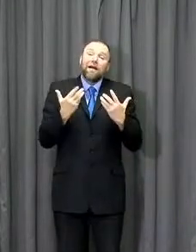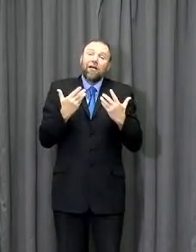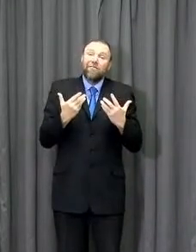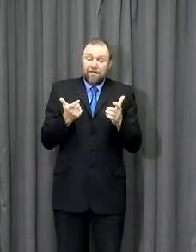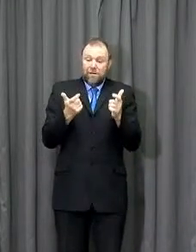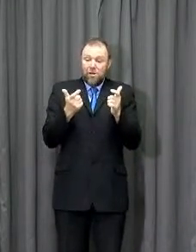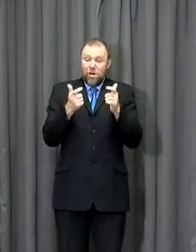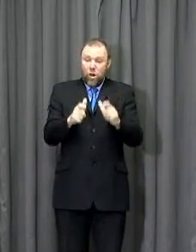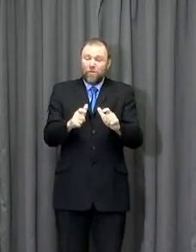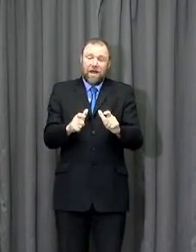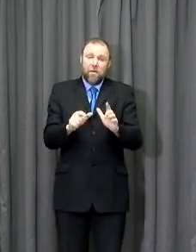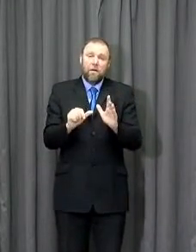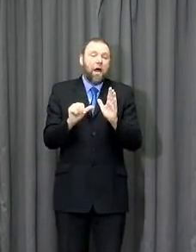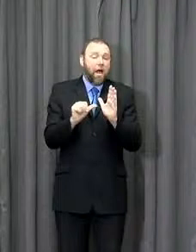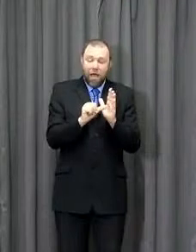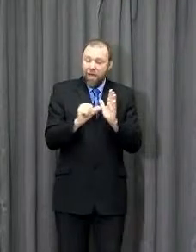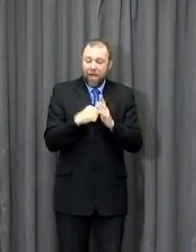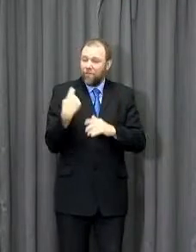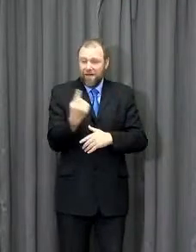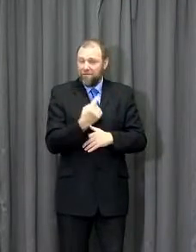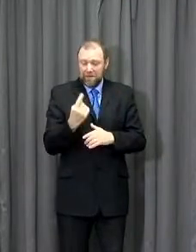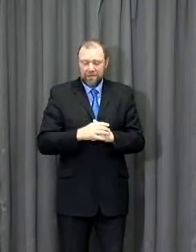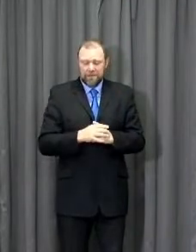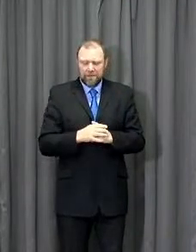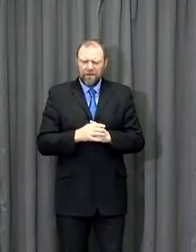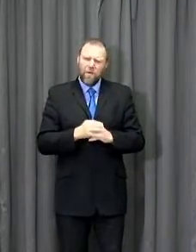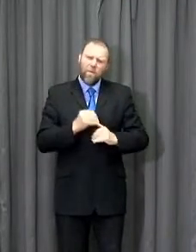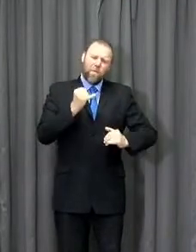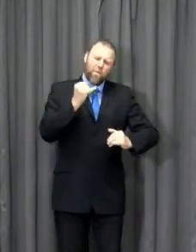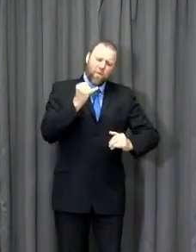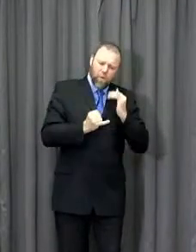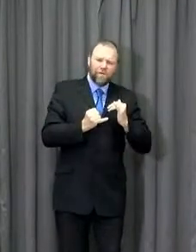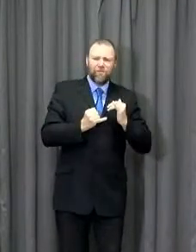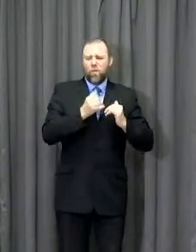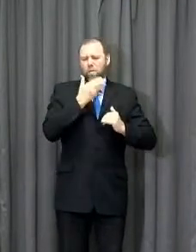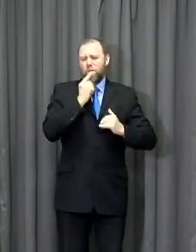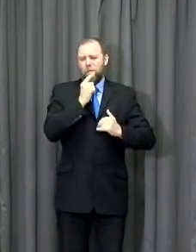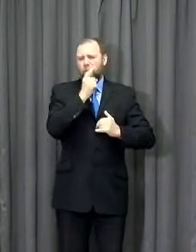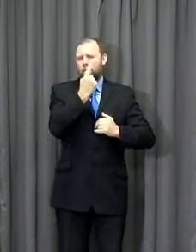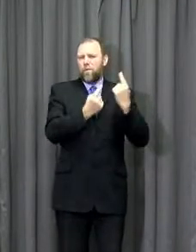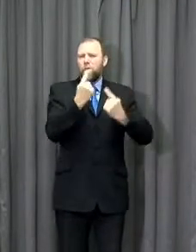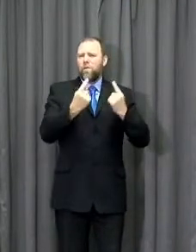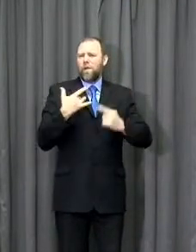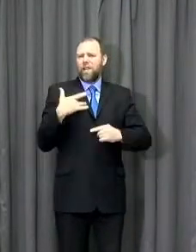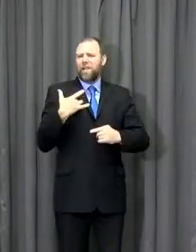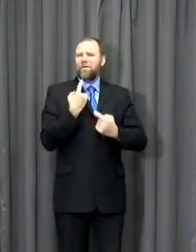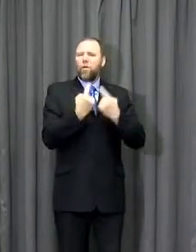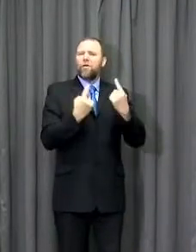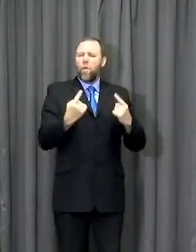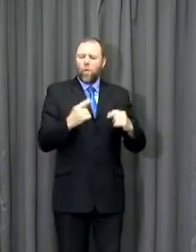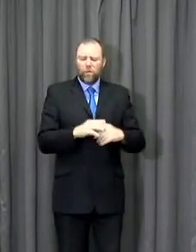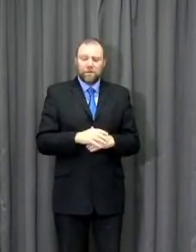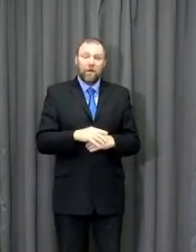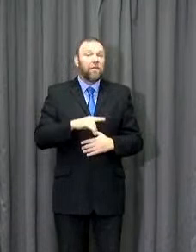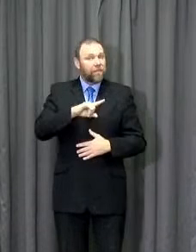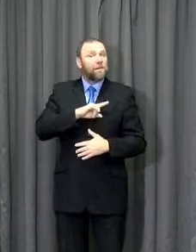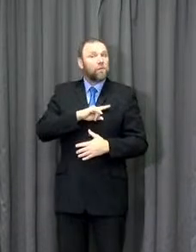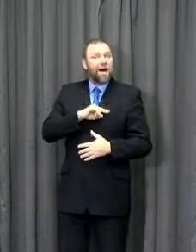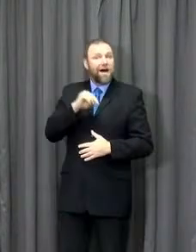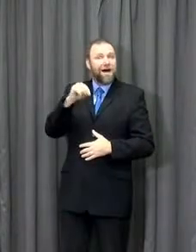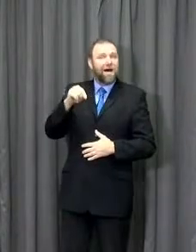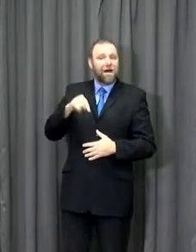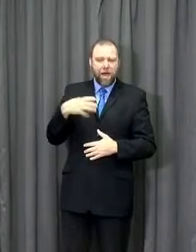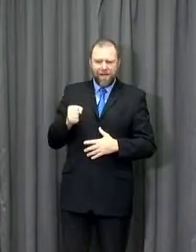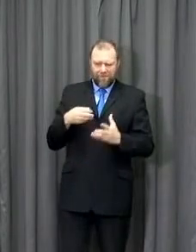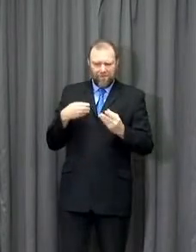everybody, but it's most difficult for those particularly who are living alone, and that's why we do have allowances for people to have